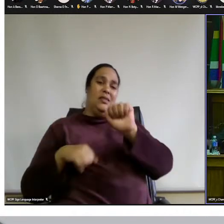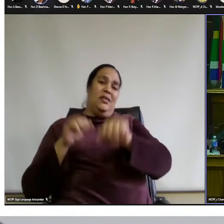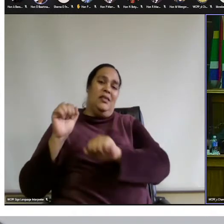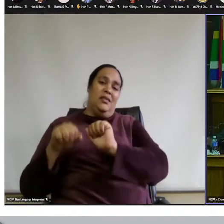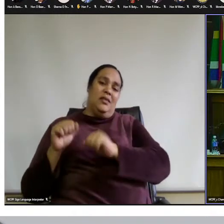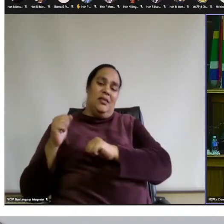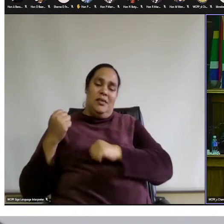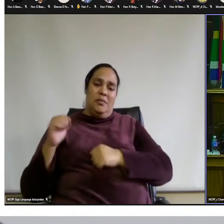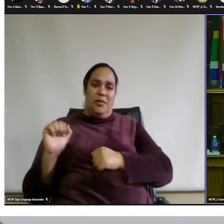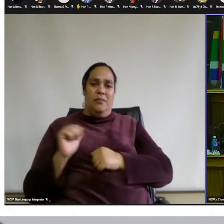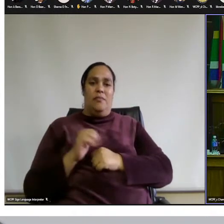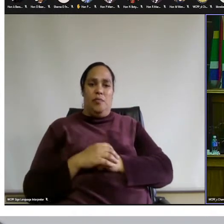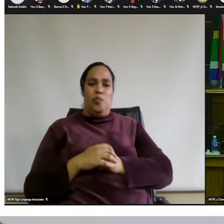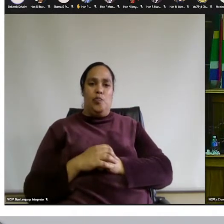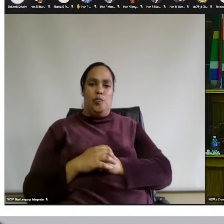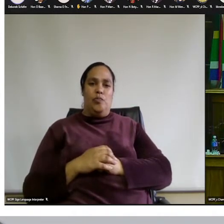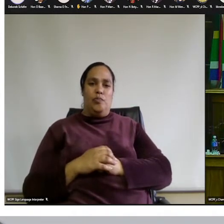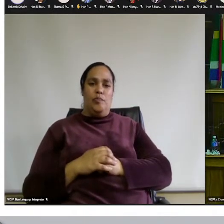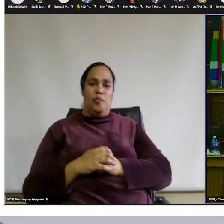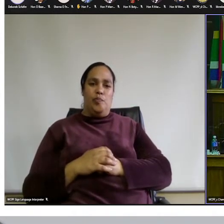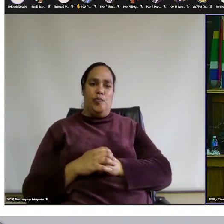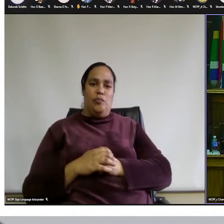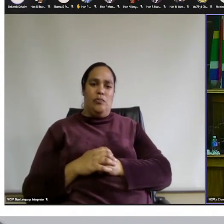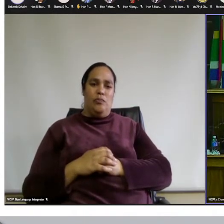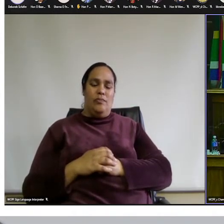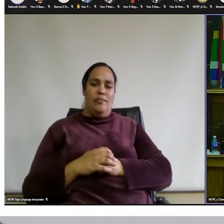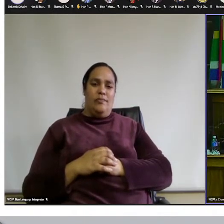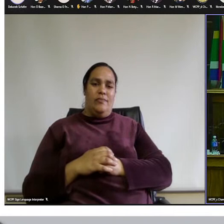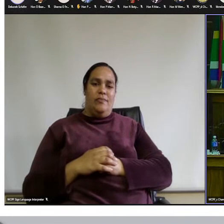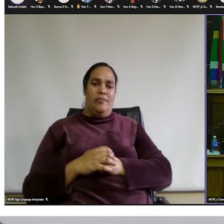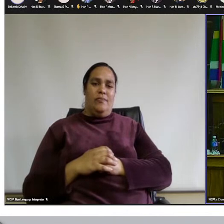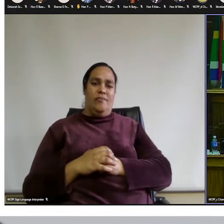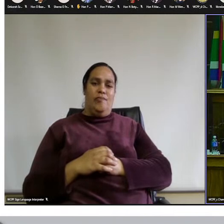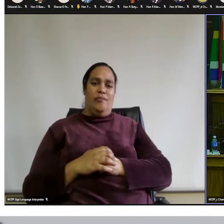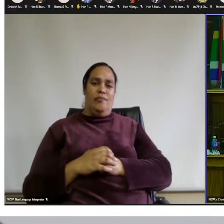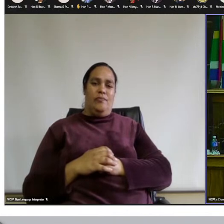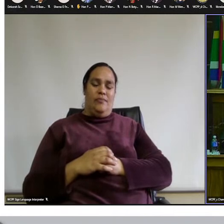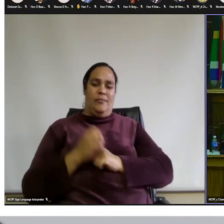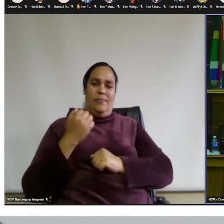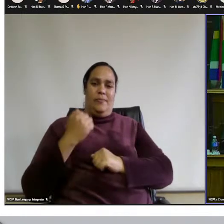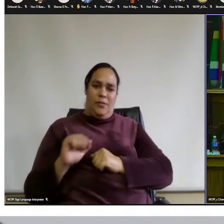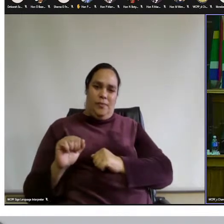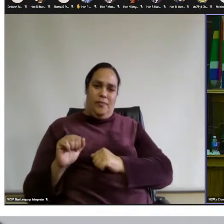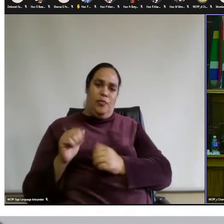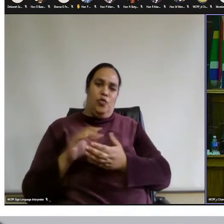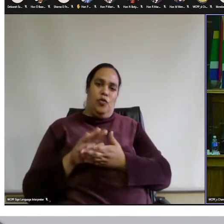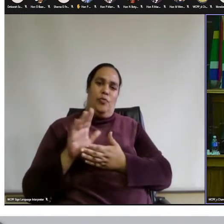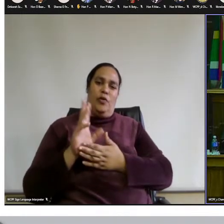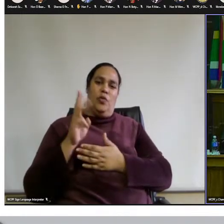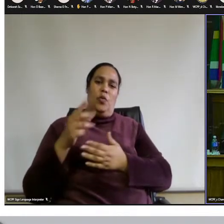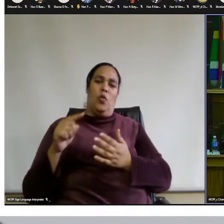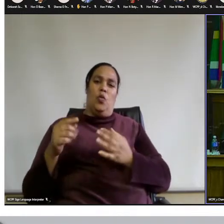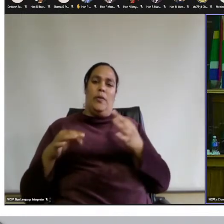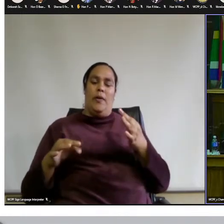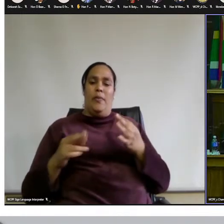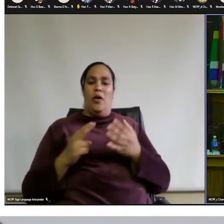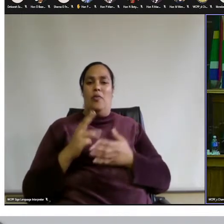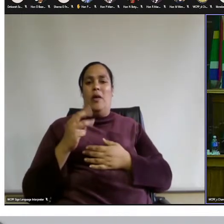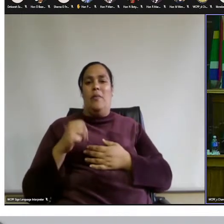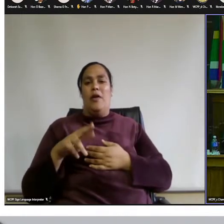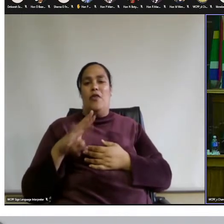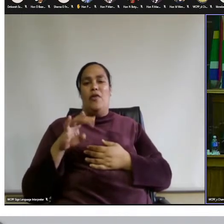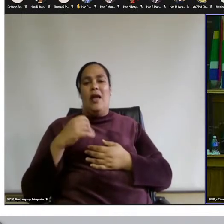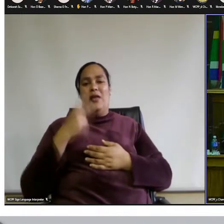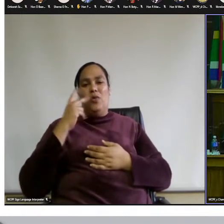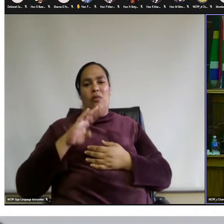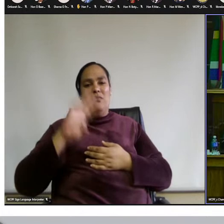to the motion being for defamation, I think. There are objections. The motion will be printed on the order paper. Honourable Maria, I see your hand